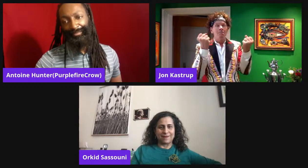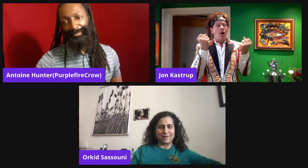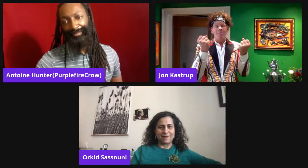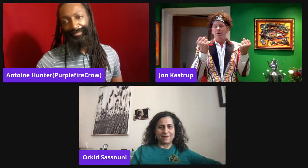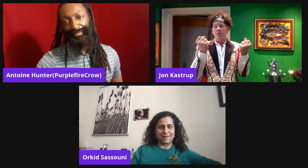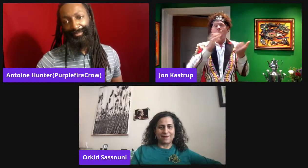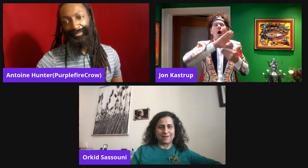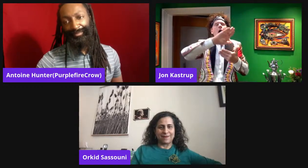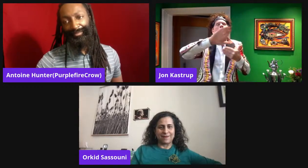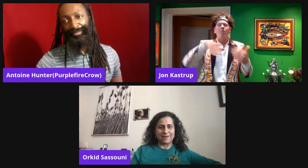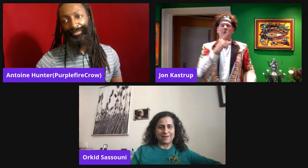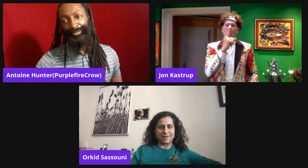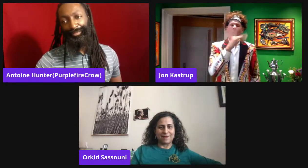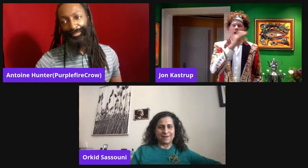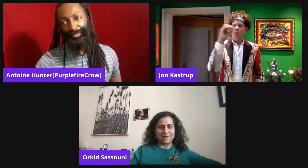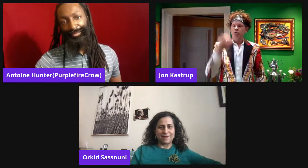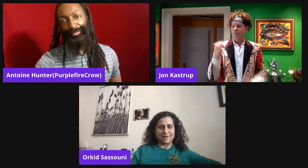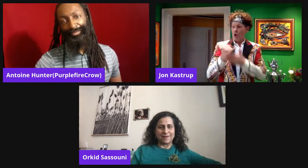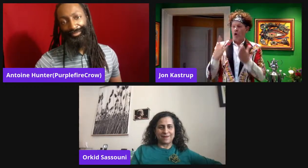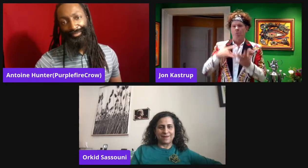Don't be too hard on yourself.